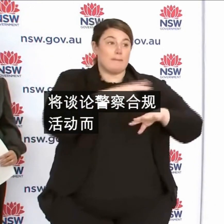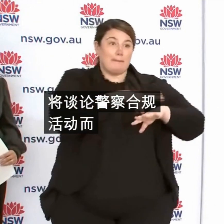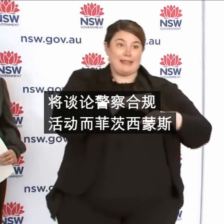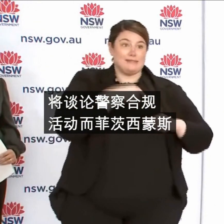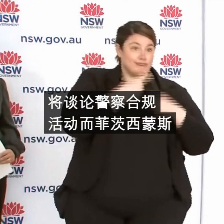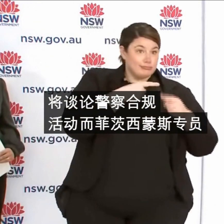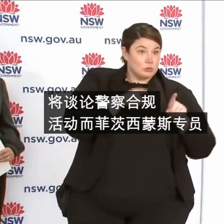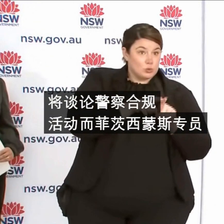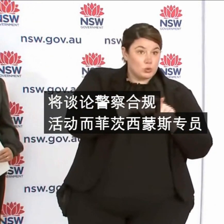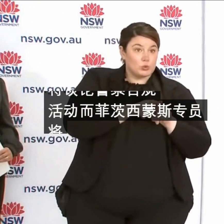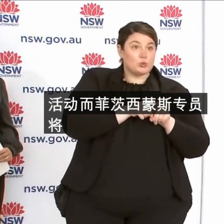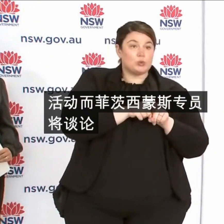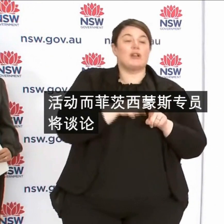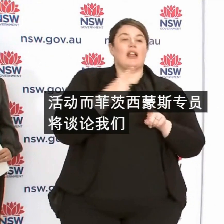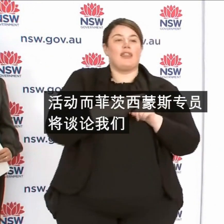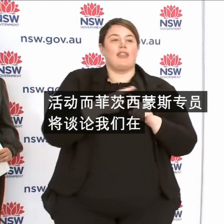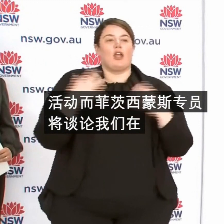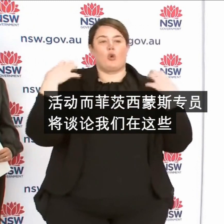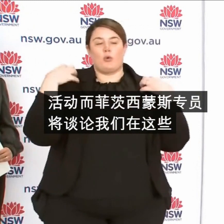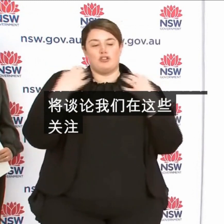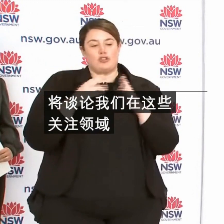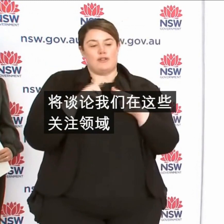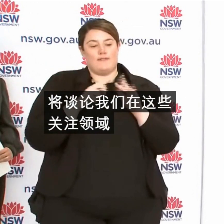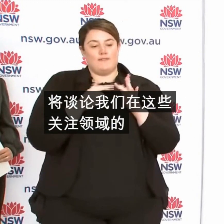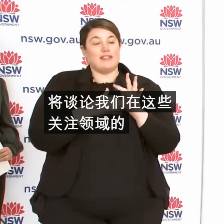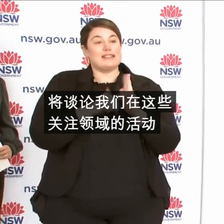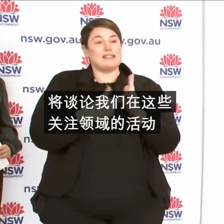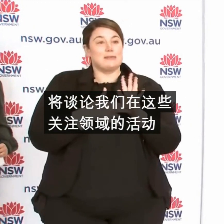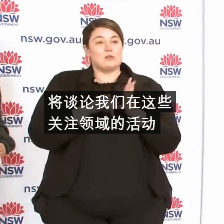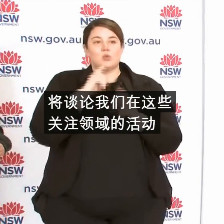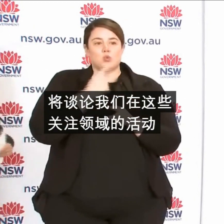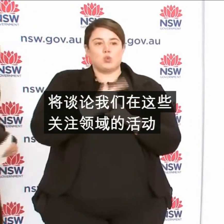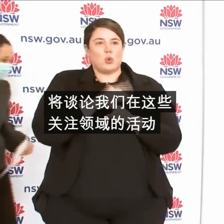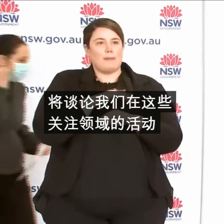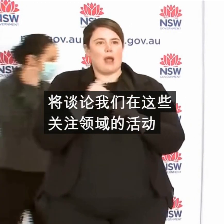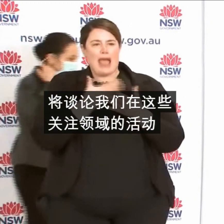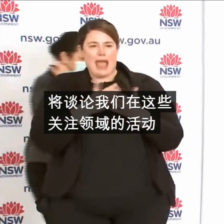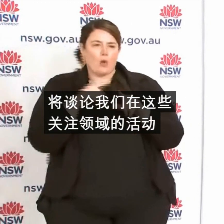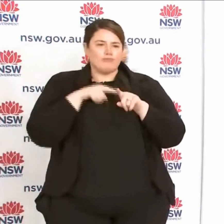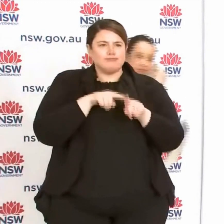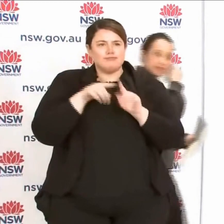activity, and Commissioner Fitzsimmons will talk about our activity in those areas of concern. Thank you.